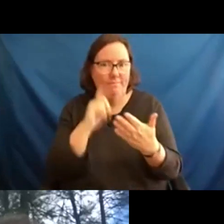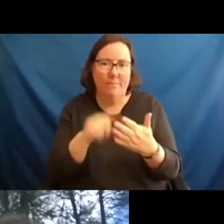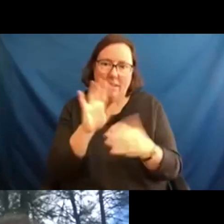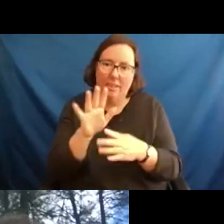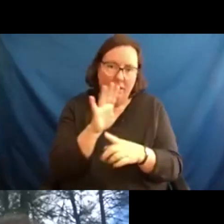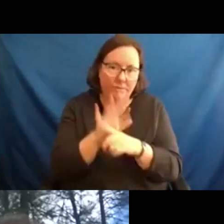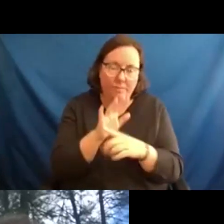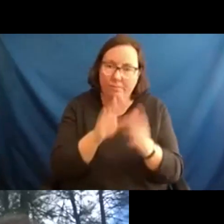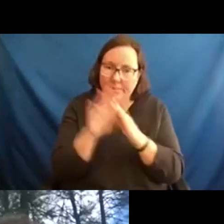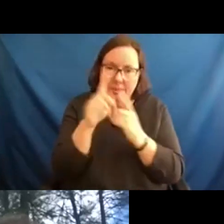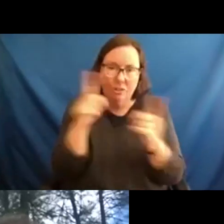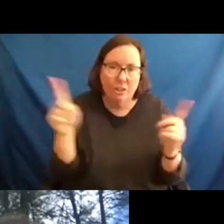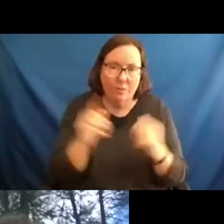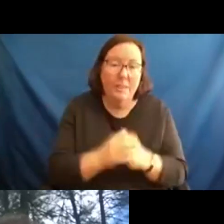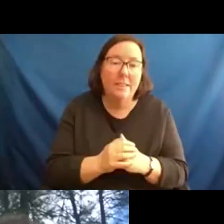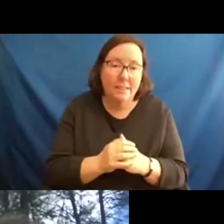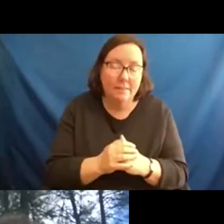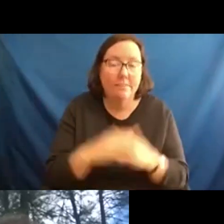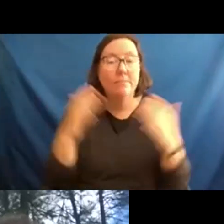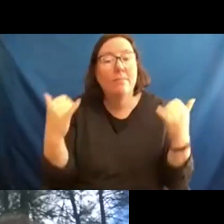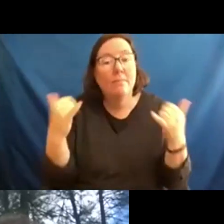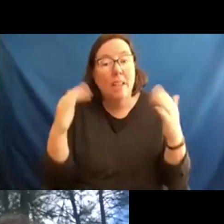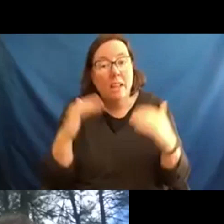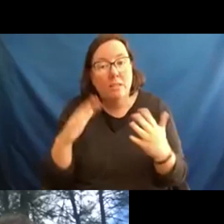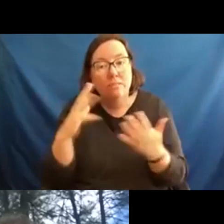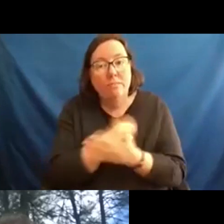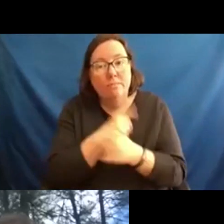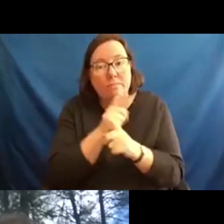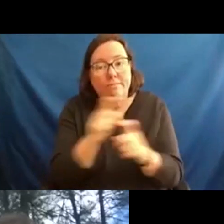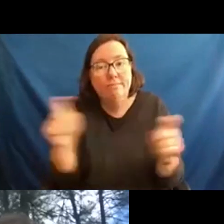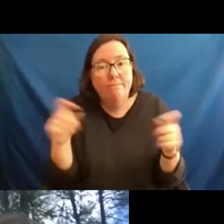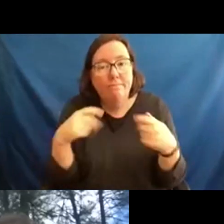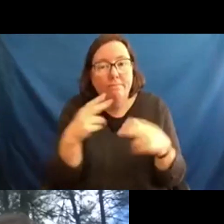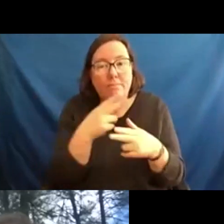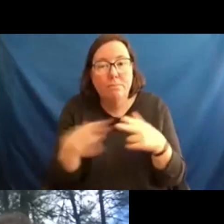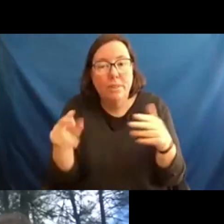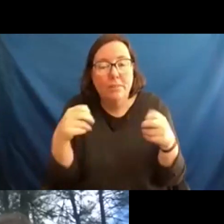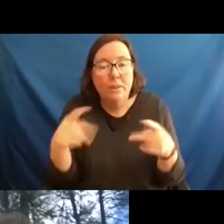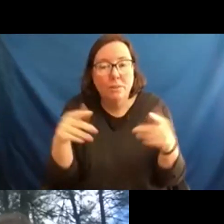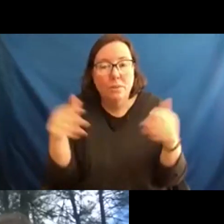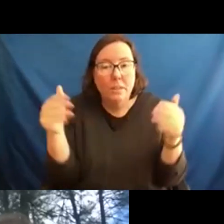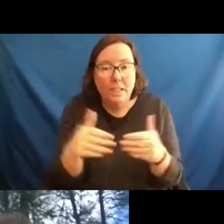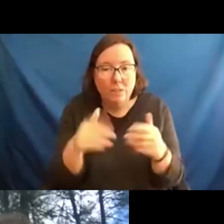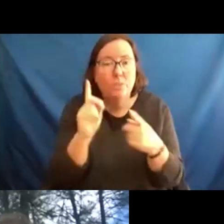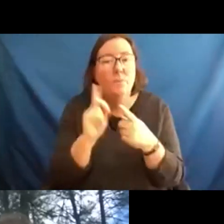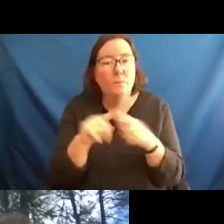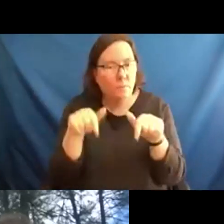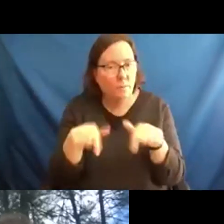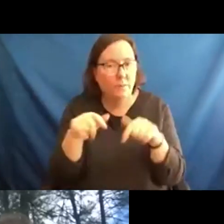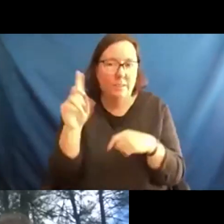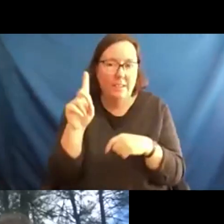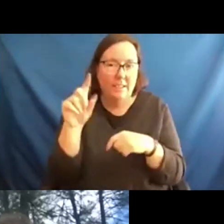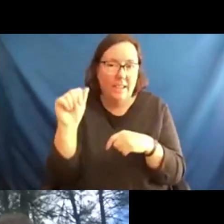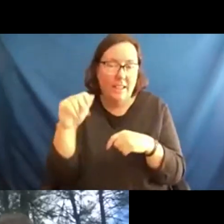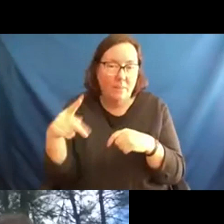So now what I would like to do is just to give you a brief opportunity to introduce you to Delta Alpha Pi and give